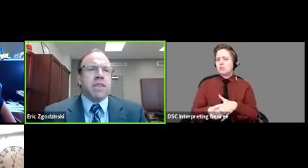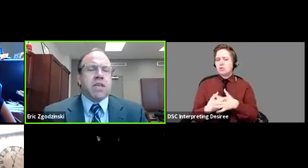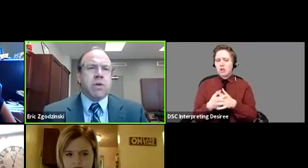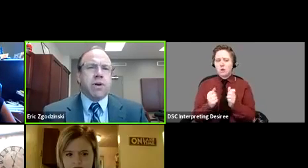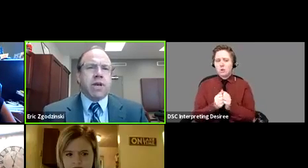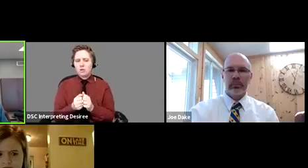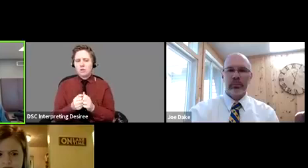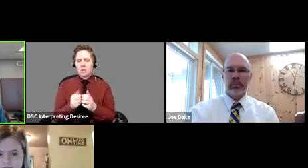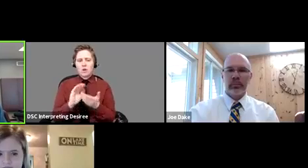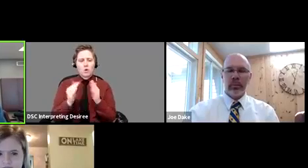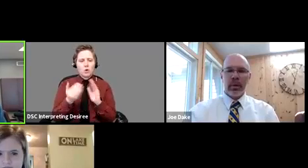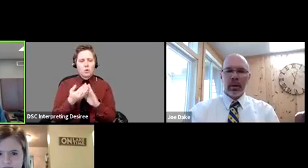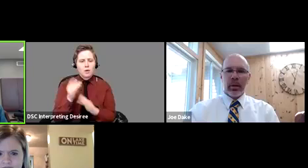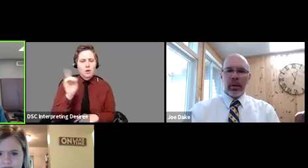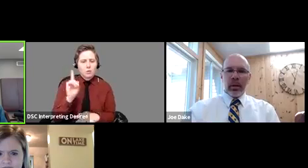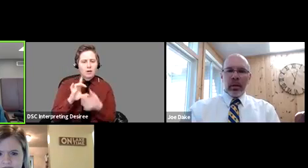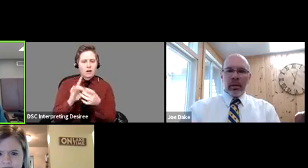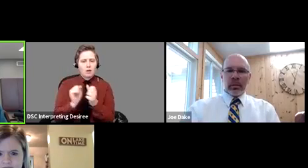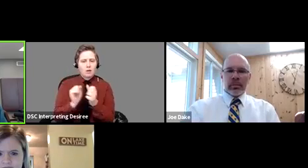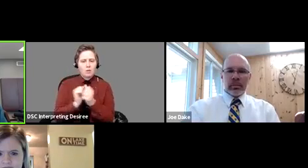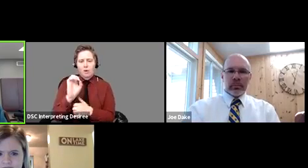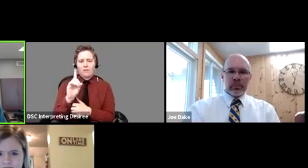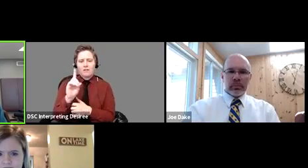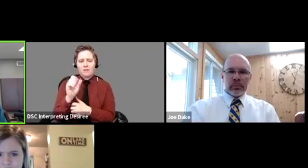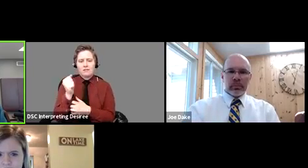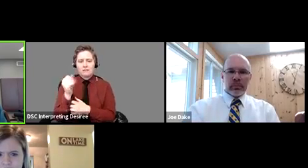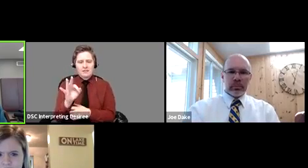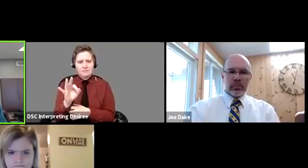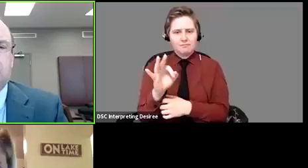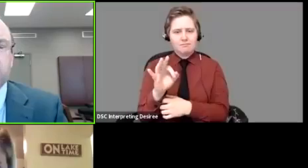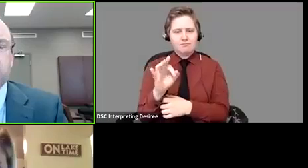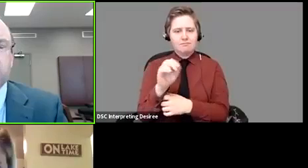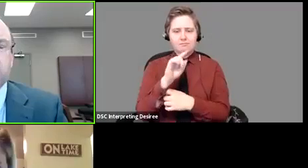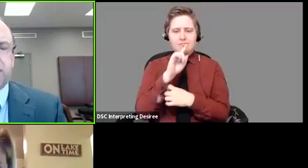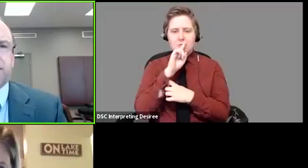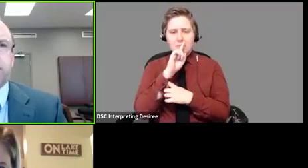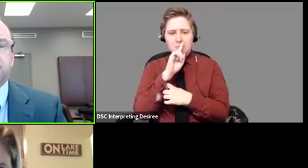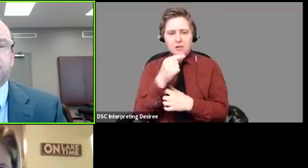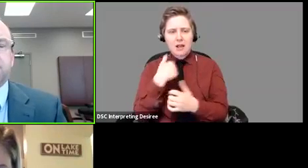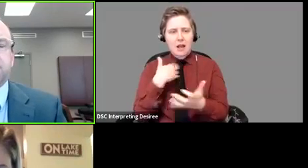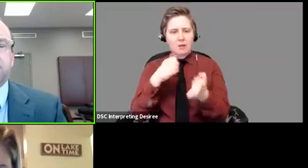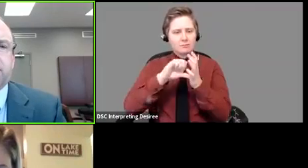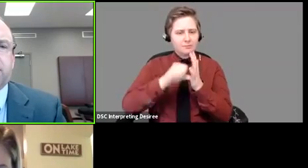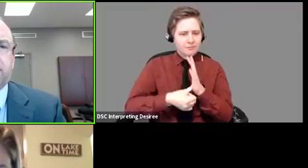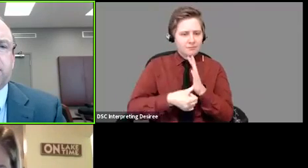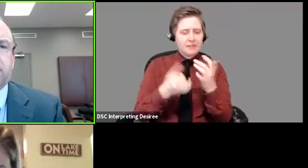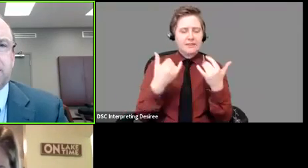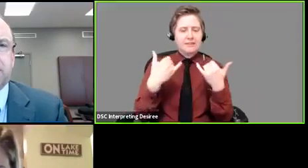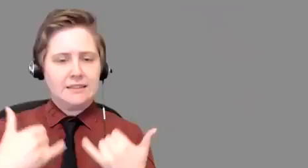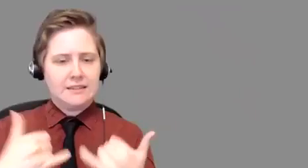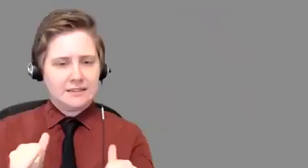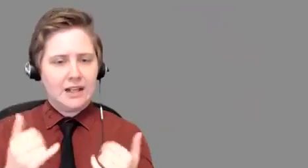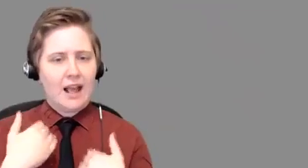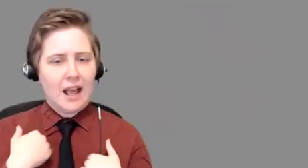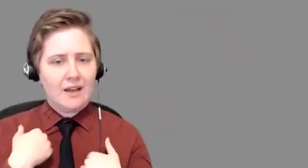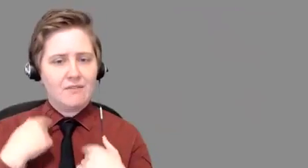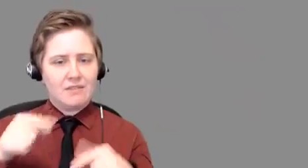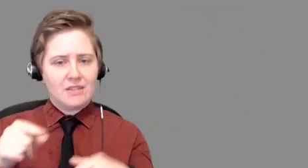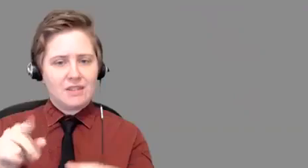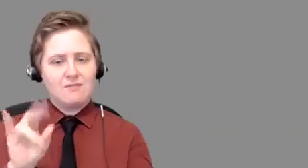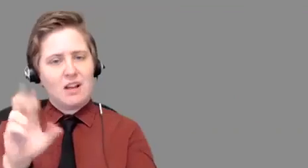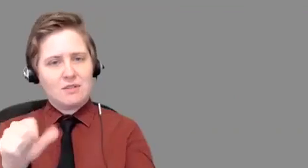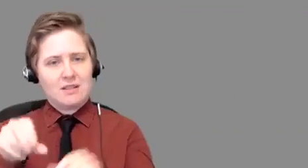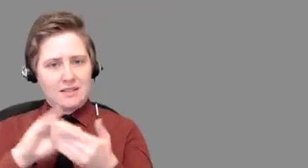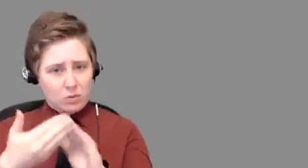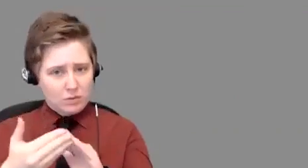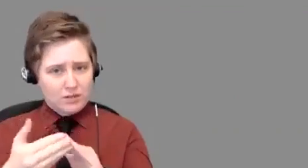at in the community relative to COVID-19. I really want to stress that we still have the virus in the community. It's not like